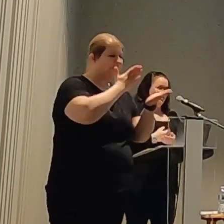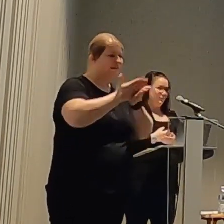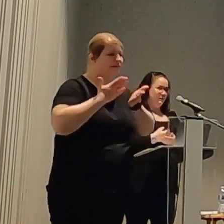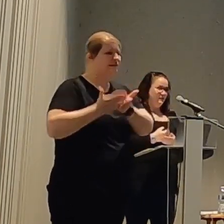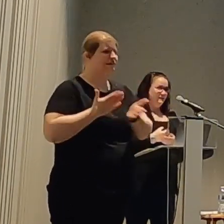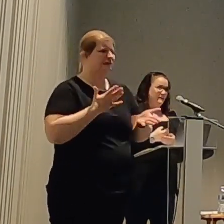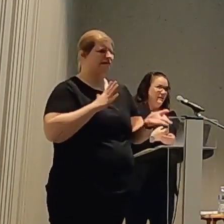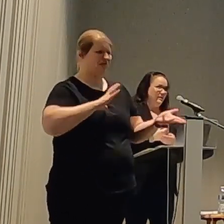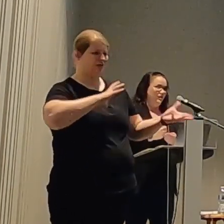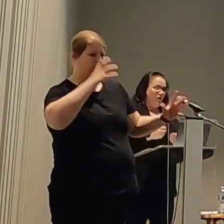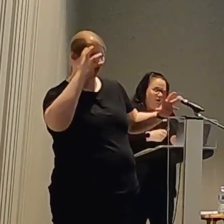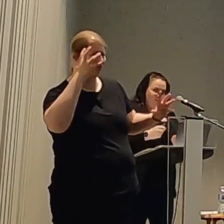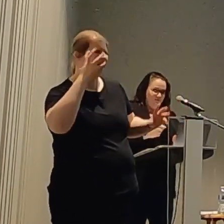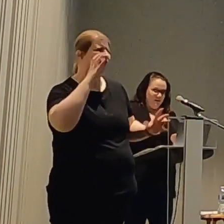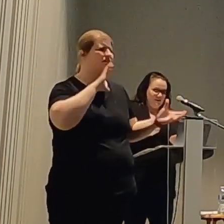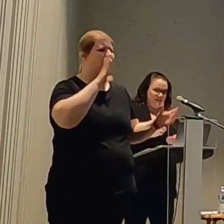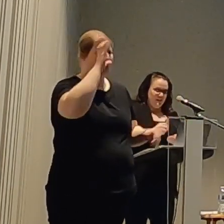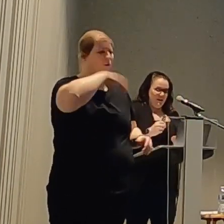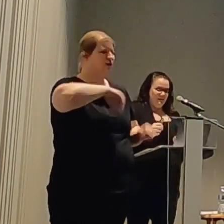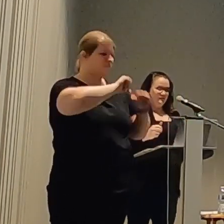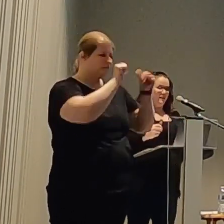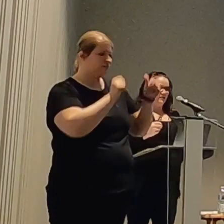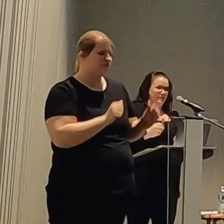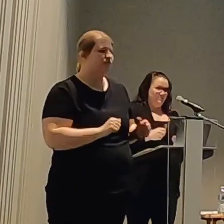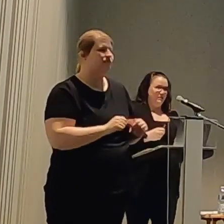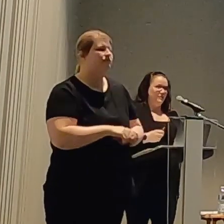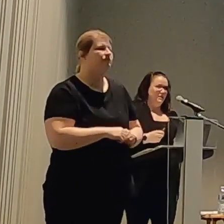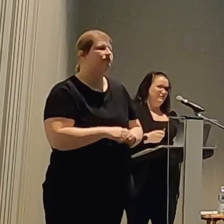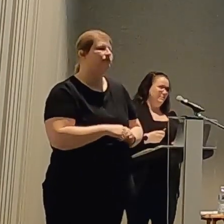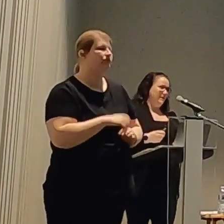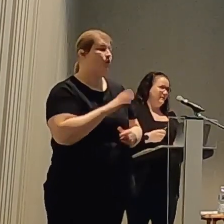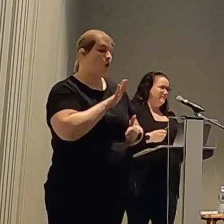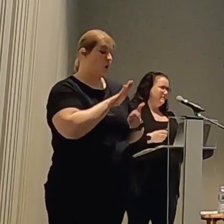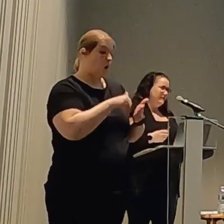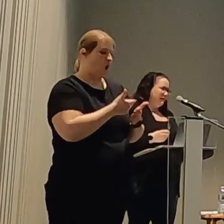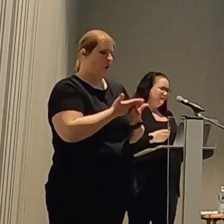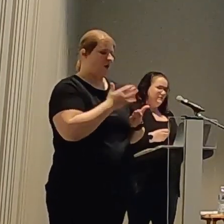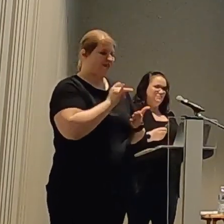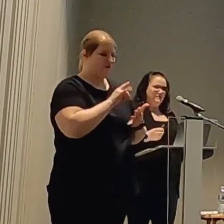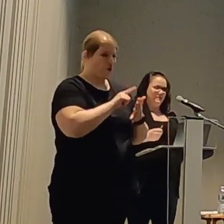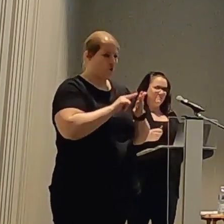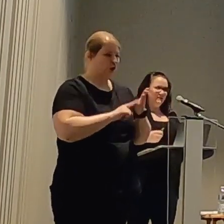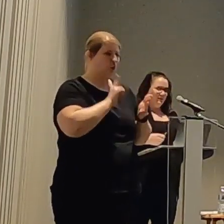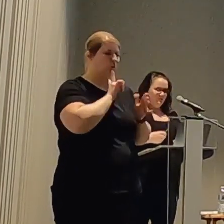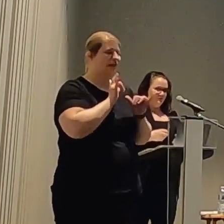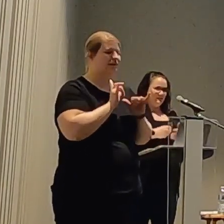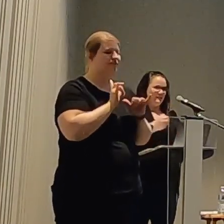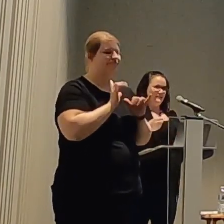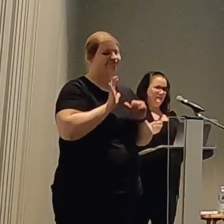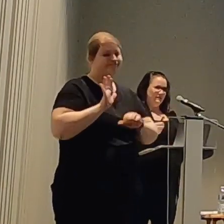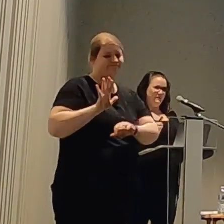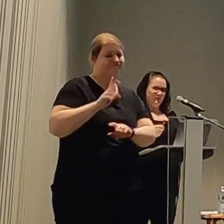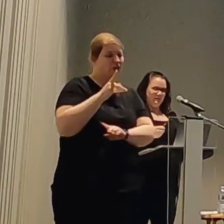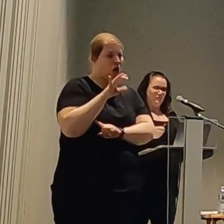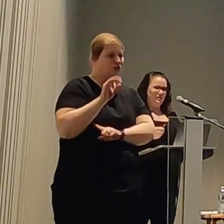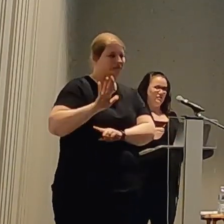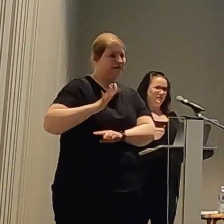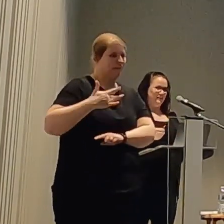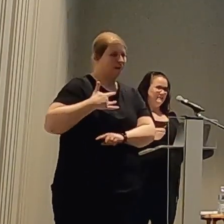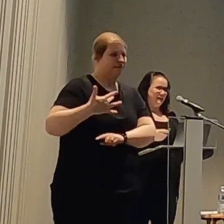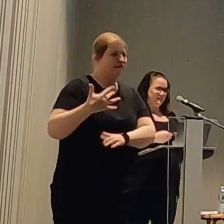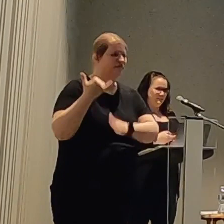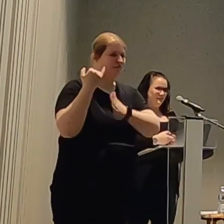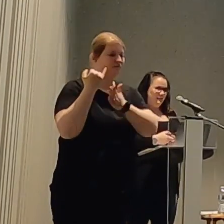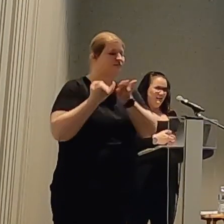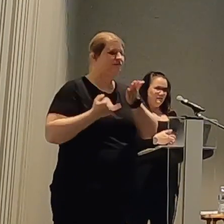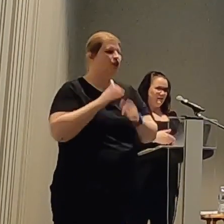and distorted. And all of these things are typical of Picasso and Cubism. If I was asking this question